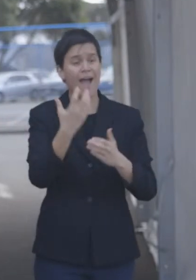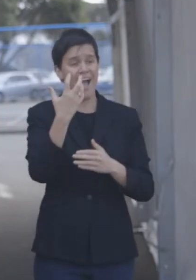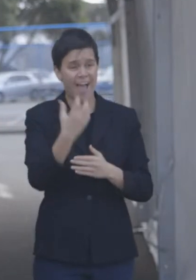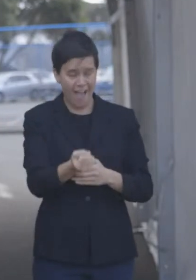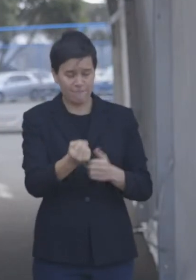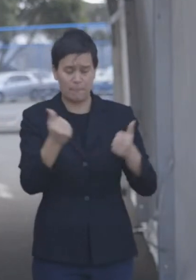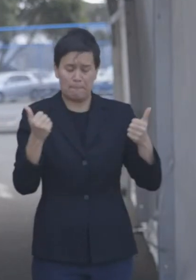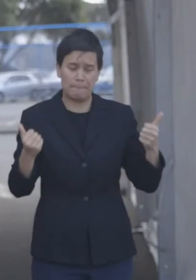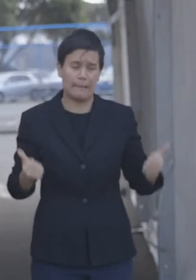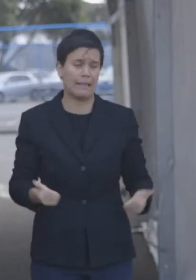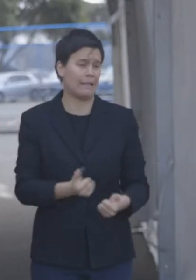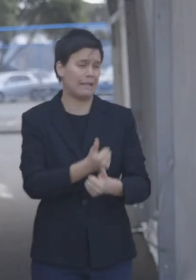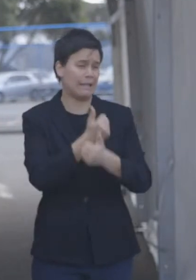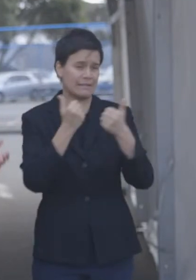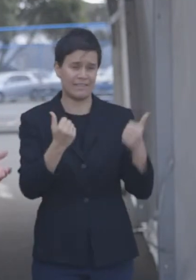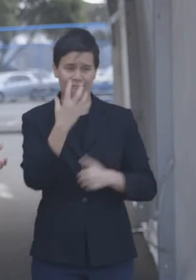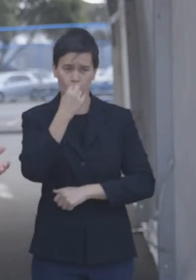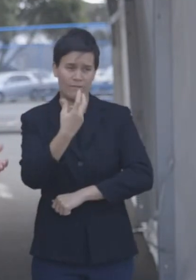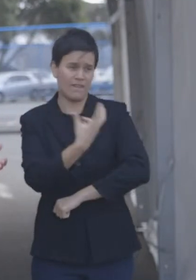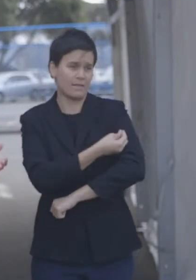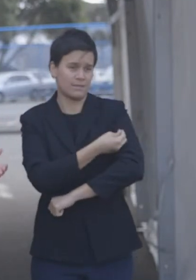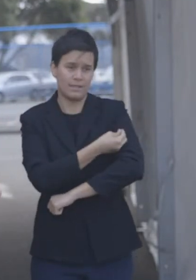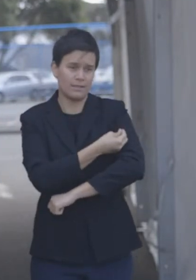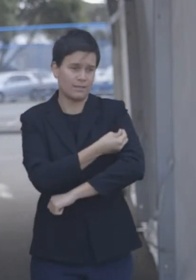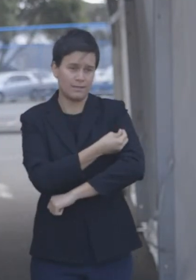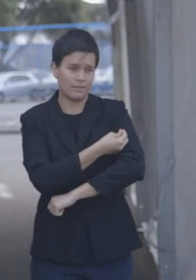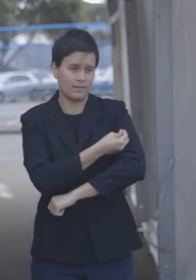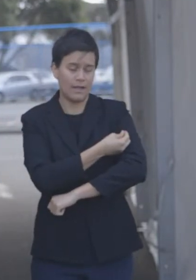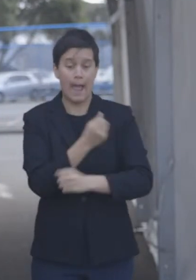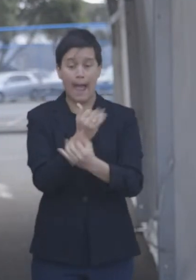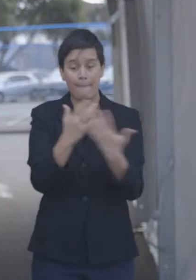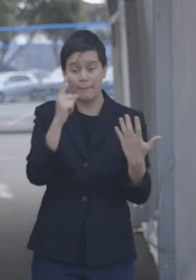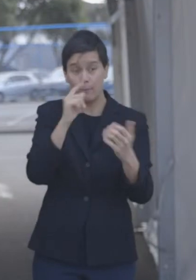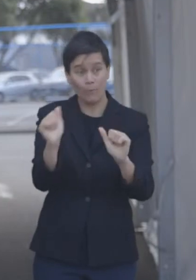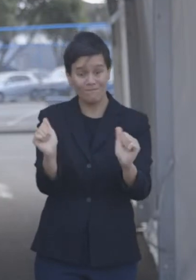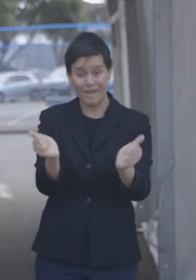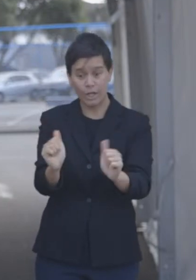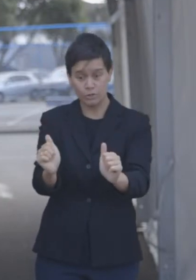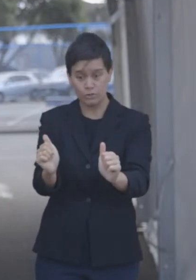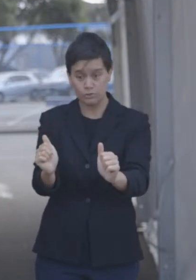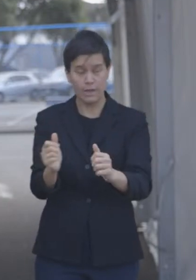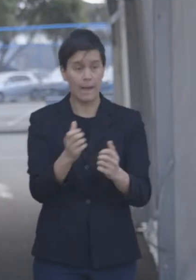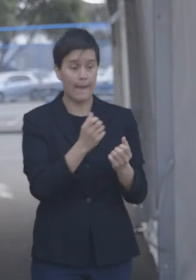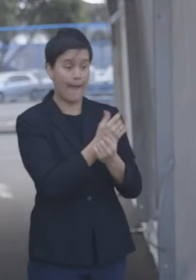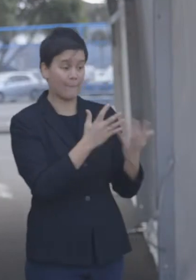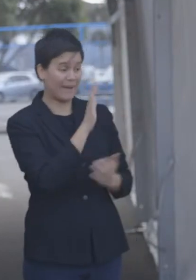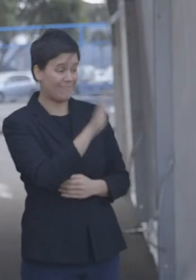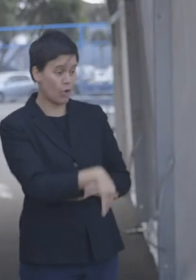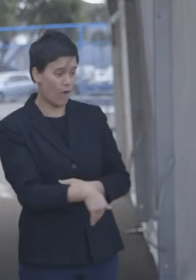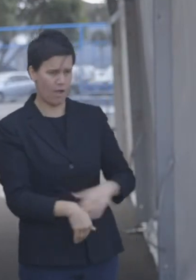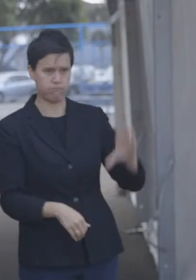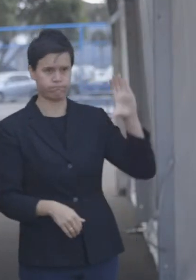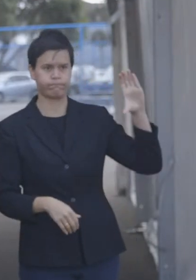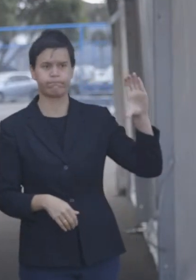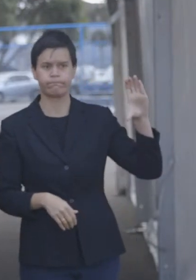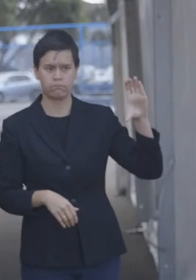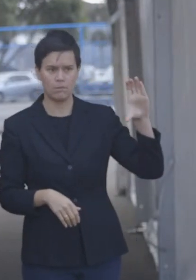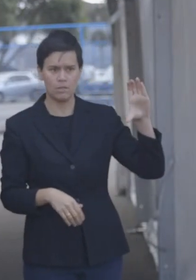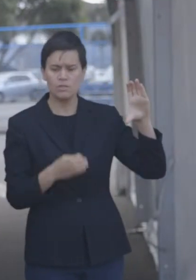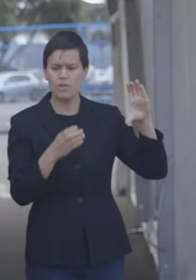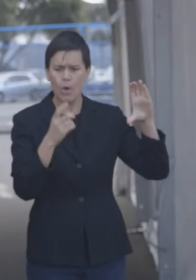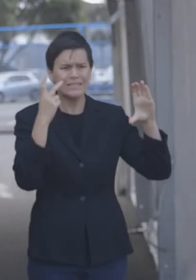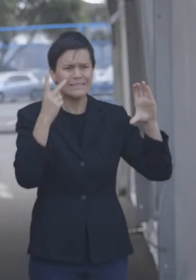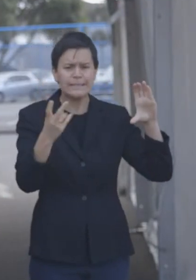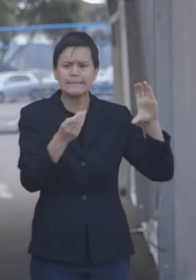vaccine distributed to the sector than we knew had been given. And so, yes, we had at some points low stock centrally. So